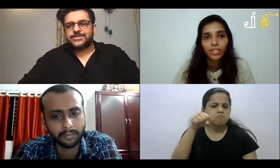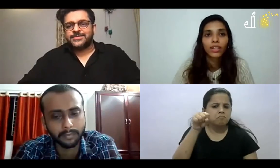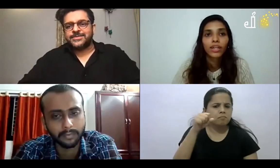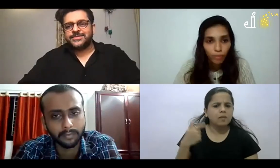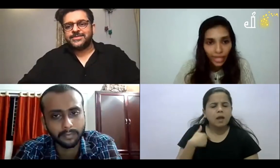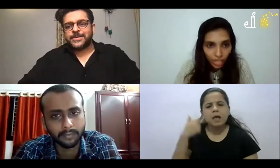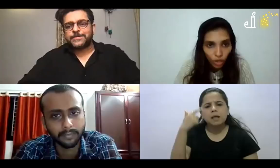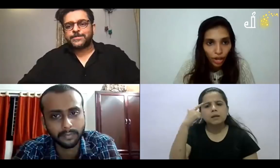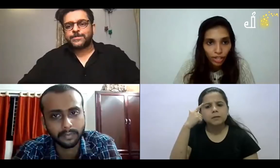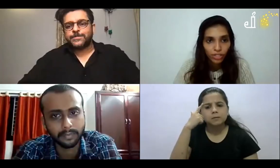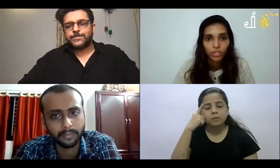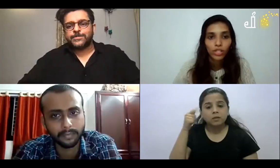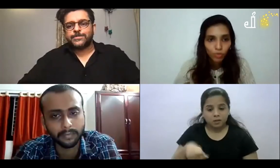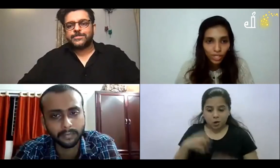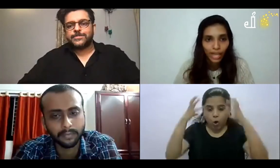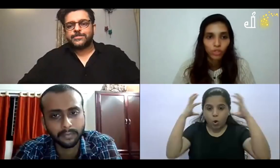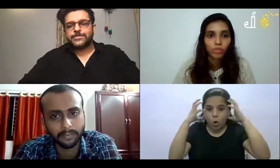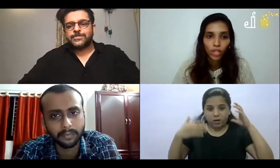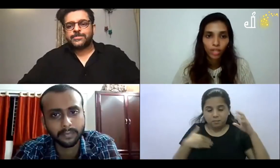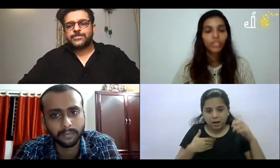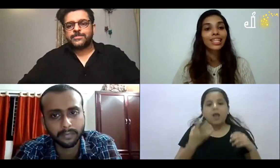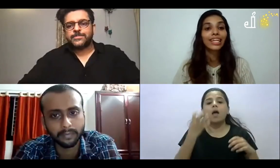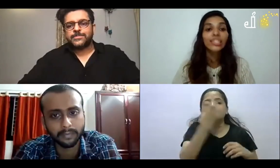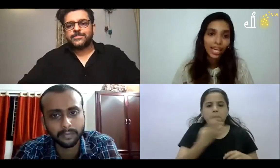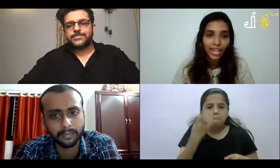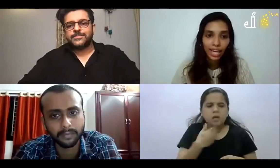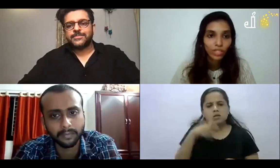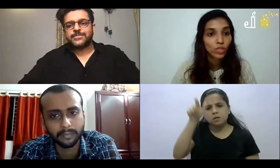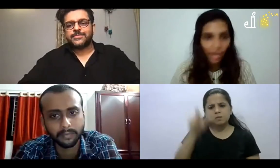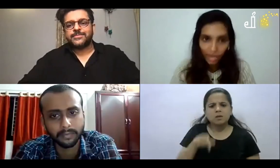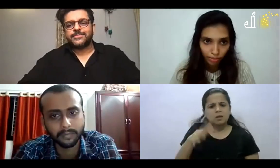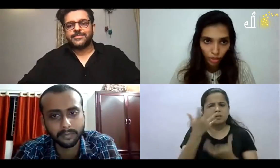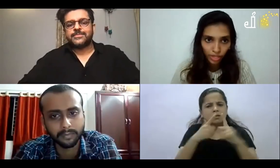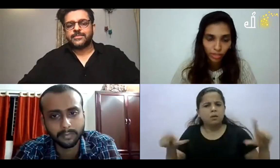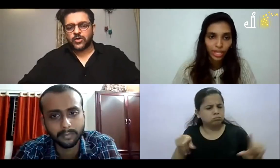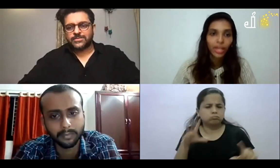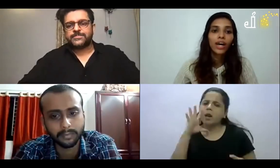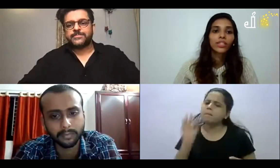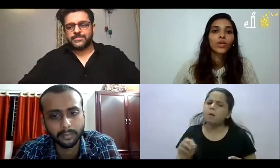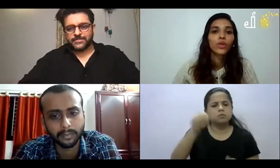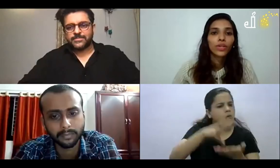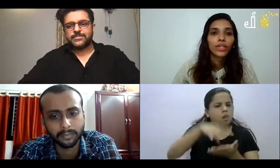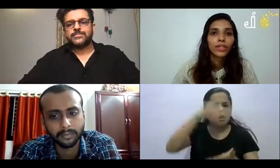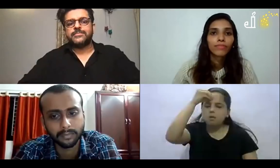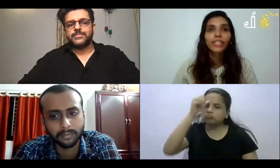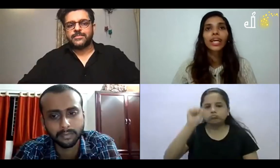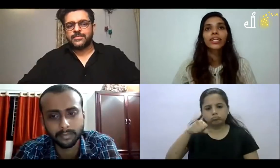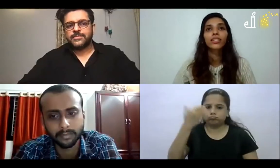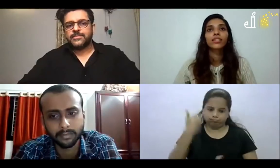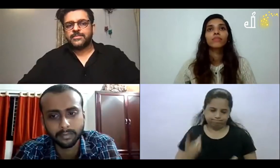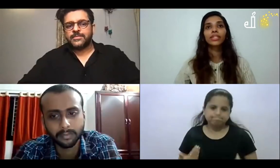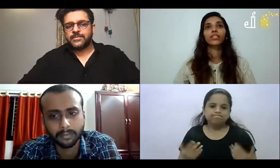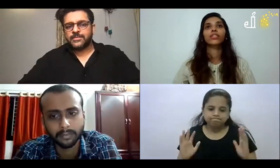like and being an audiologist or a speech language pathologist, learning sign language is very important. Okay, so it's